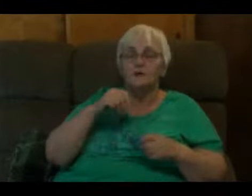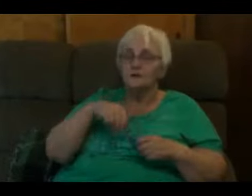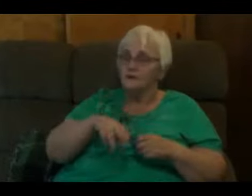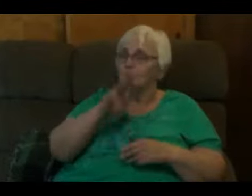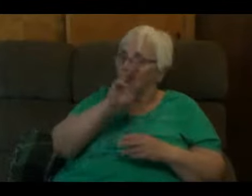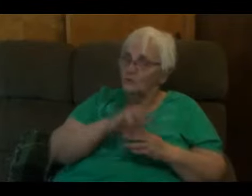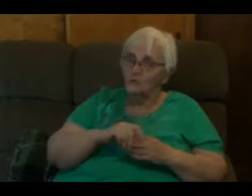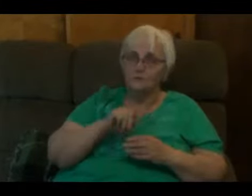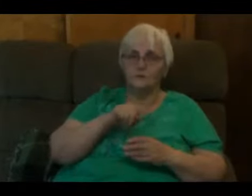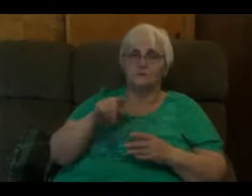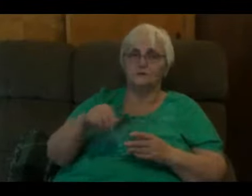use those.